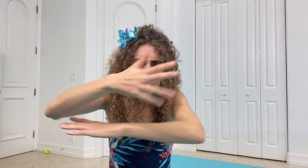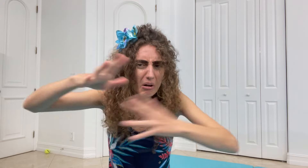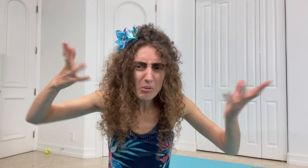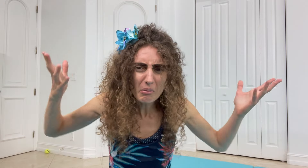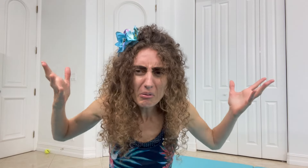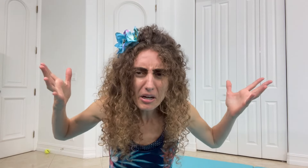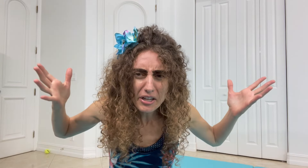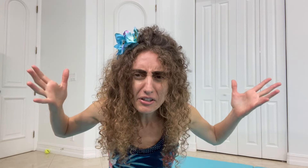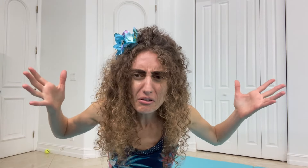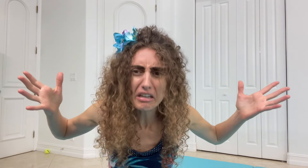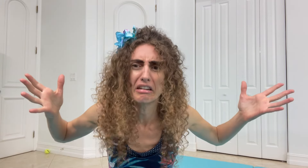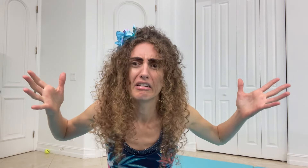13. What are you doing?